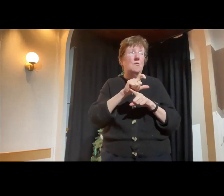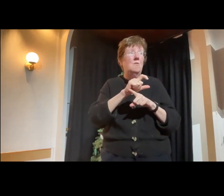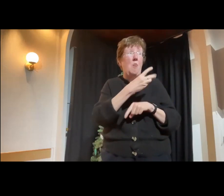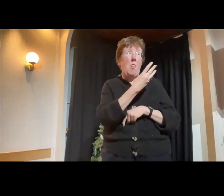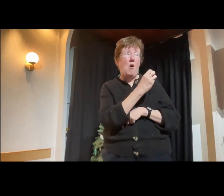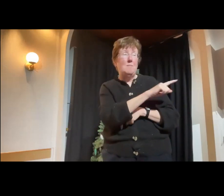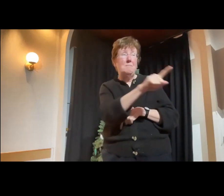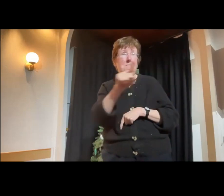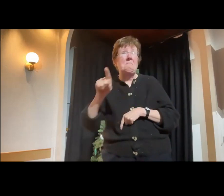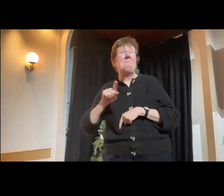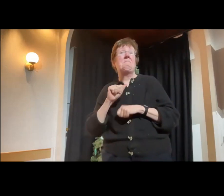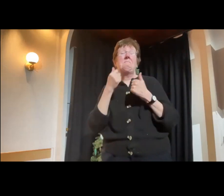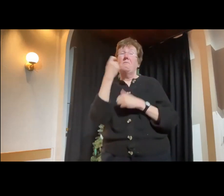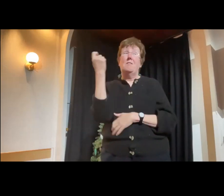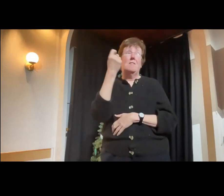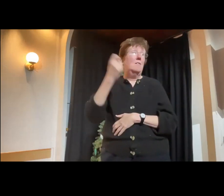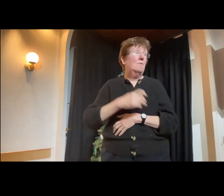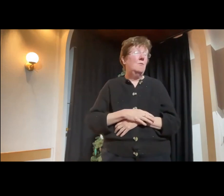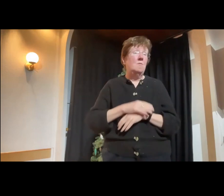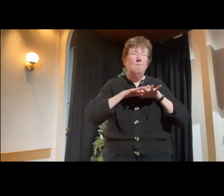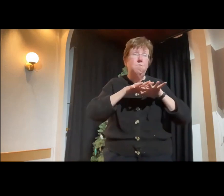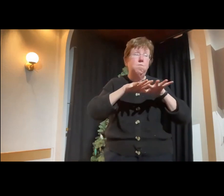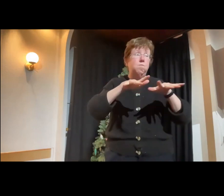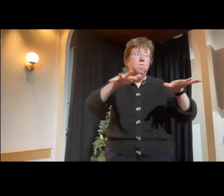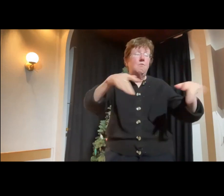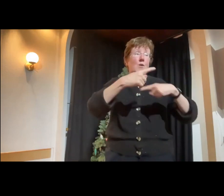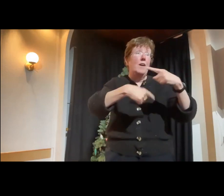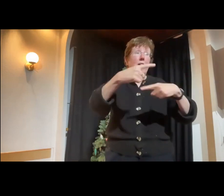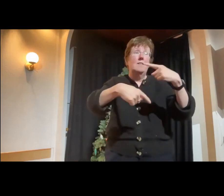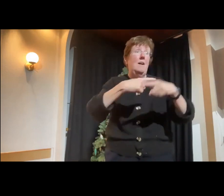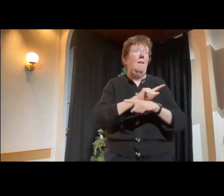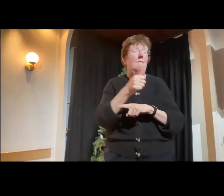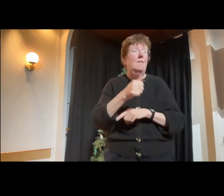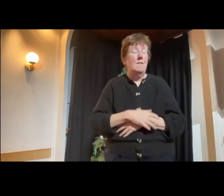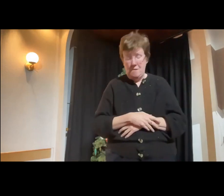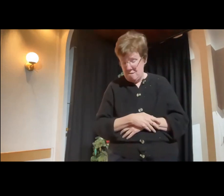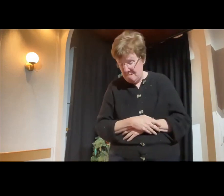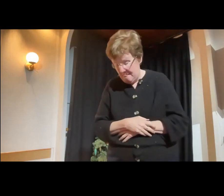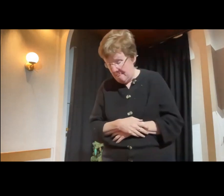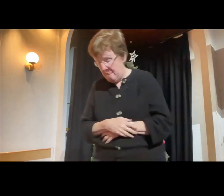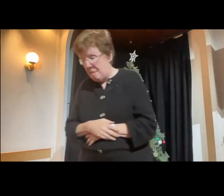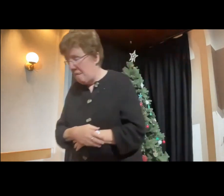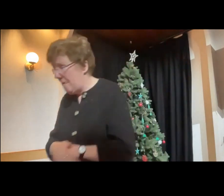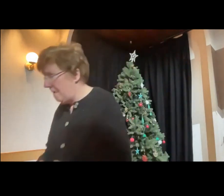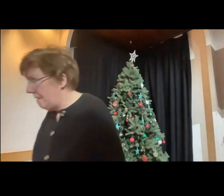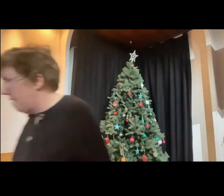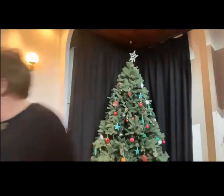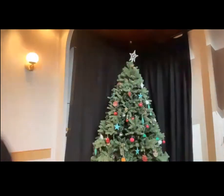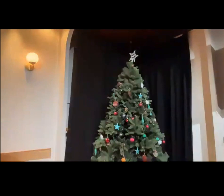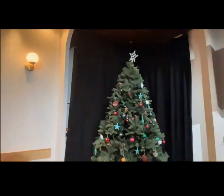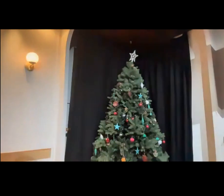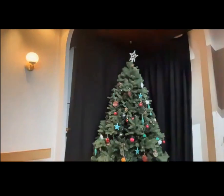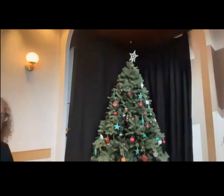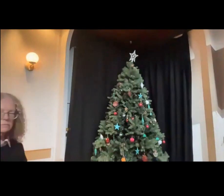it was a 2-year course that was set up in FE. There was 30 people qualified through it. It was really successful and they went on to be in the workforce for years.